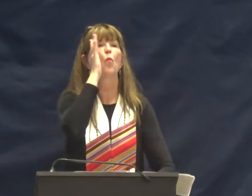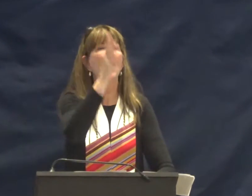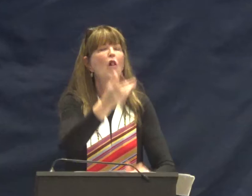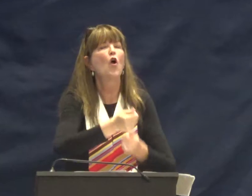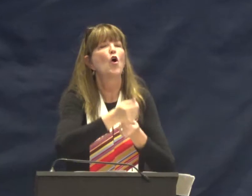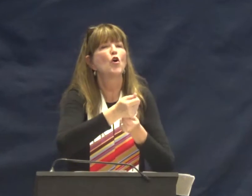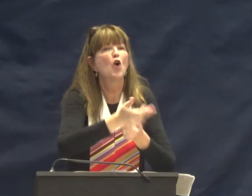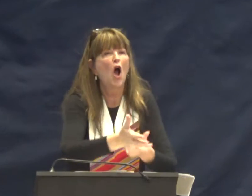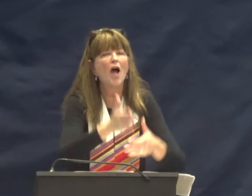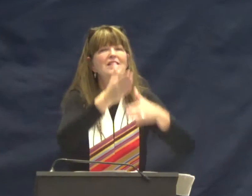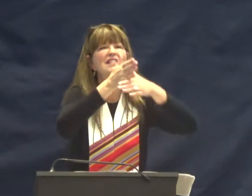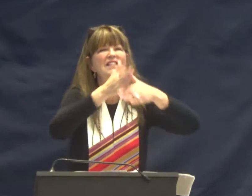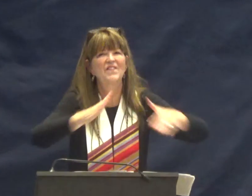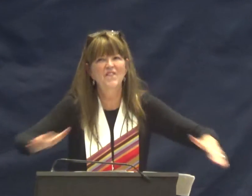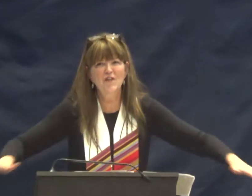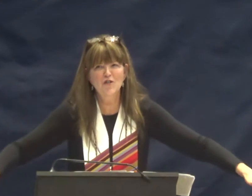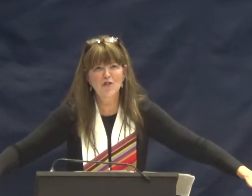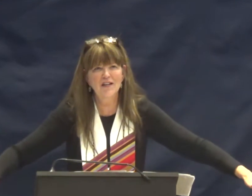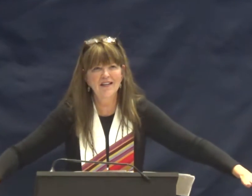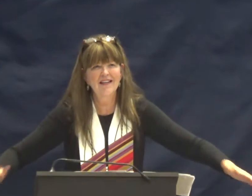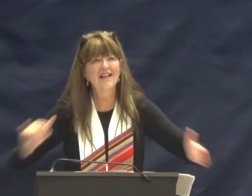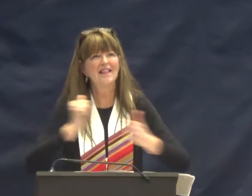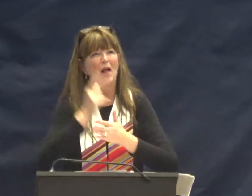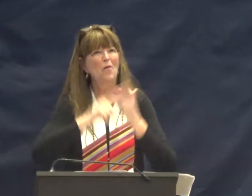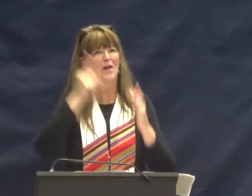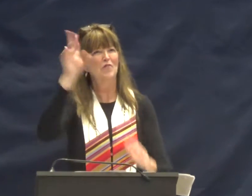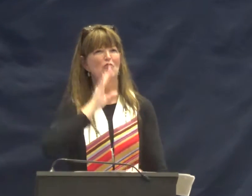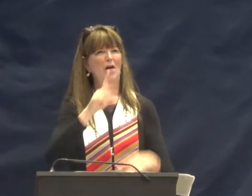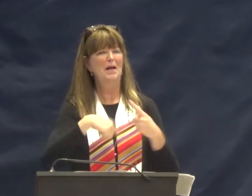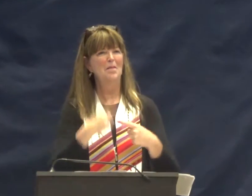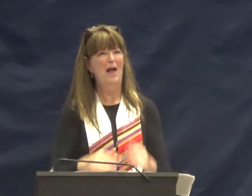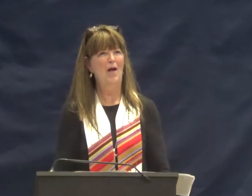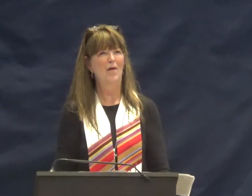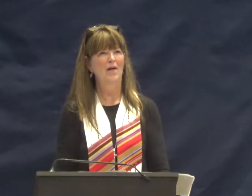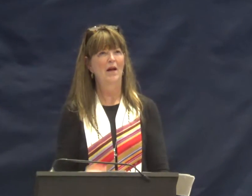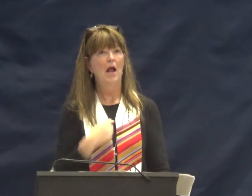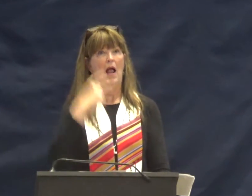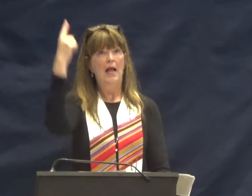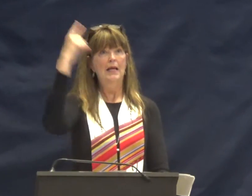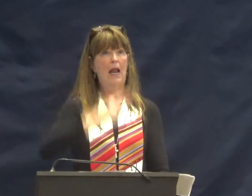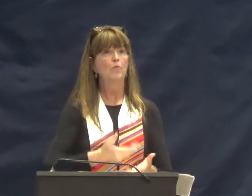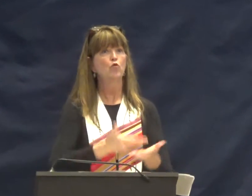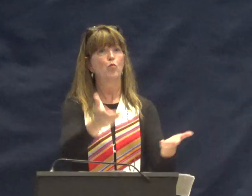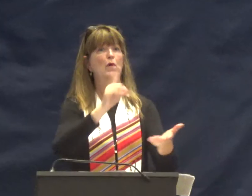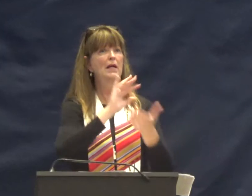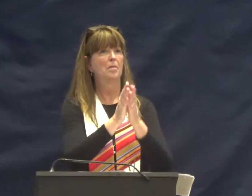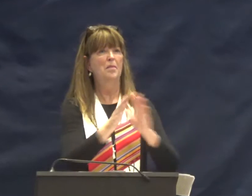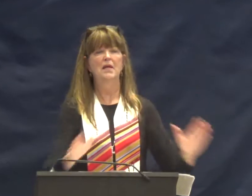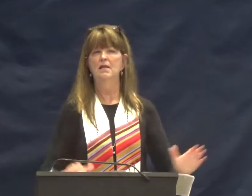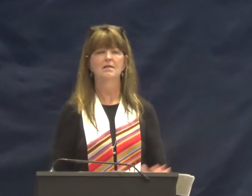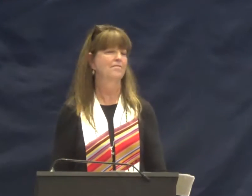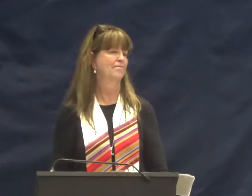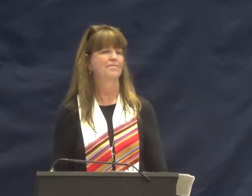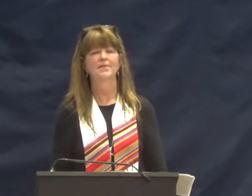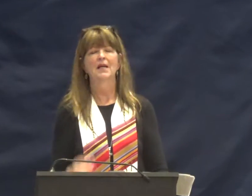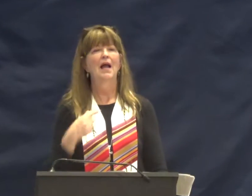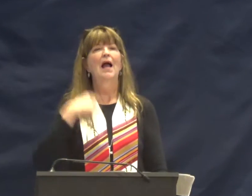Jesus knew that his teaching would cause division. That's what he was talking about. He said, I did not come to bring